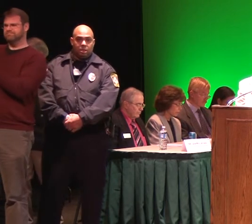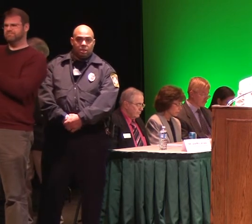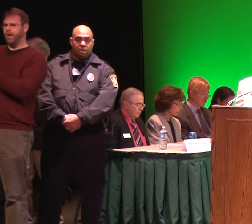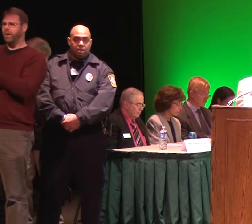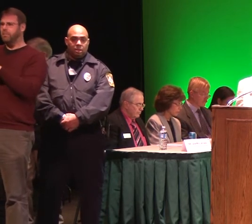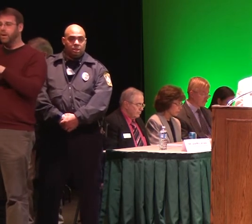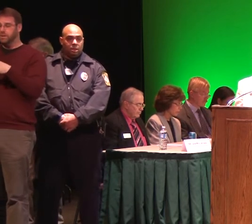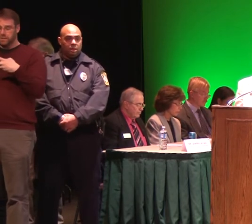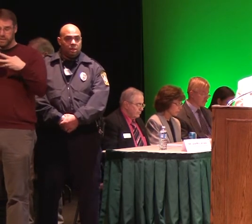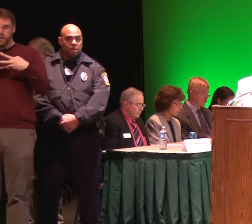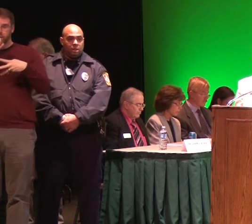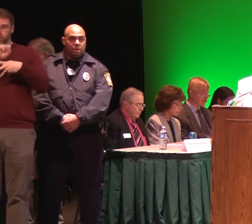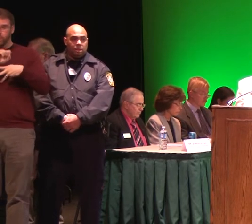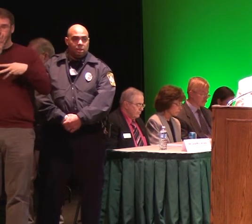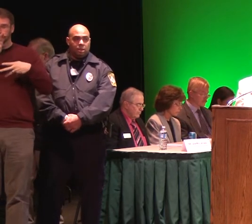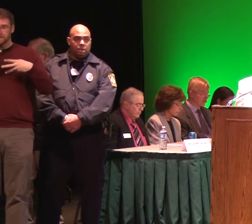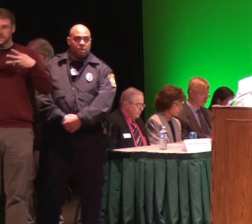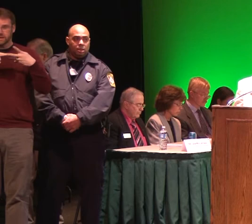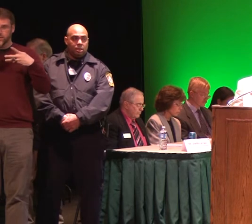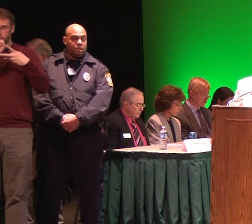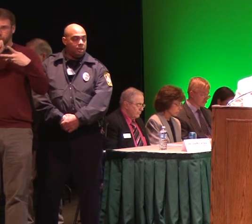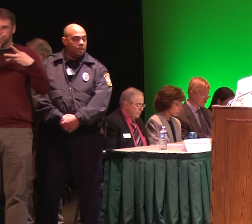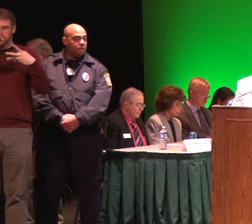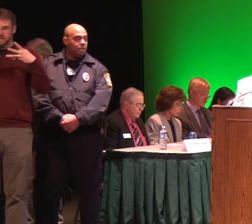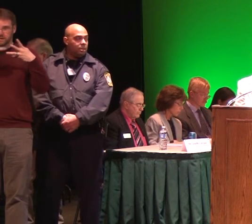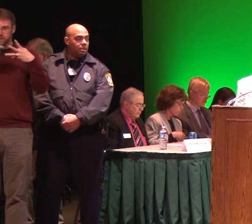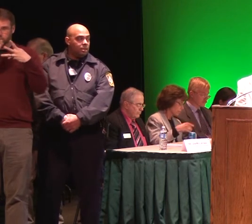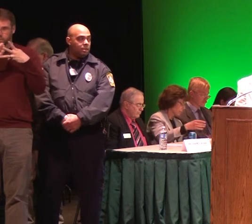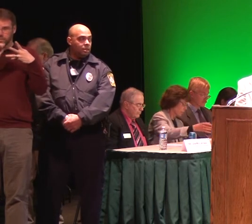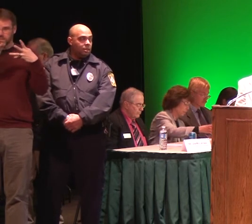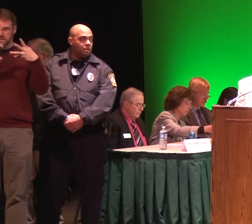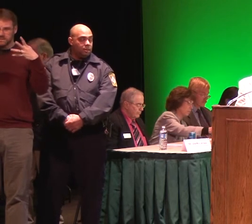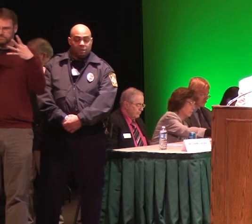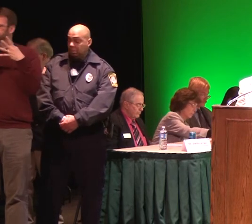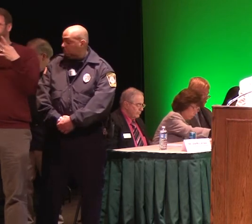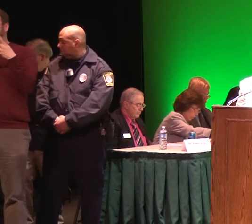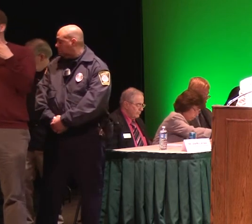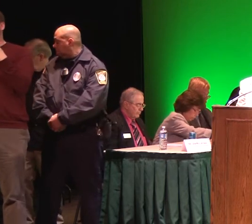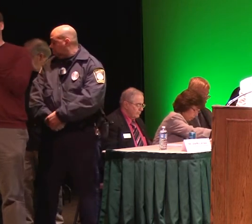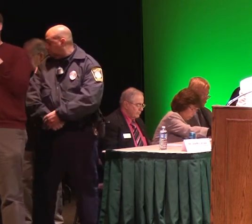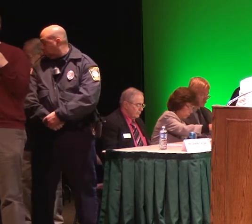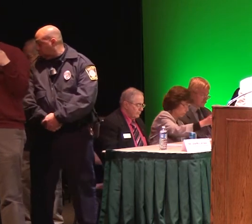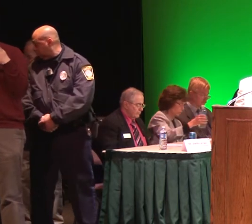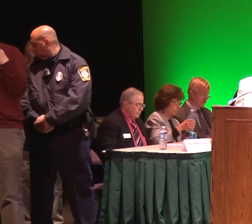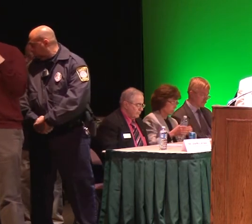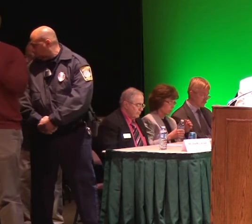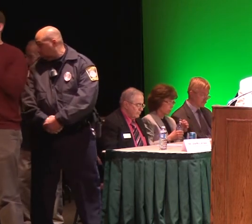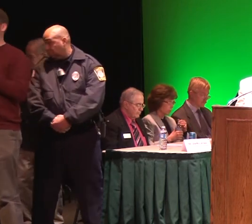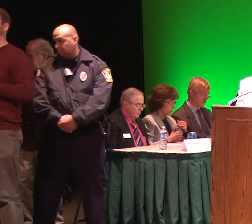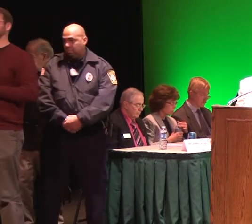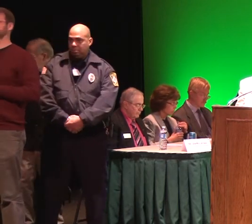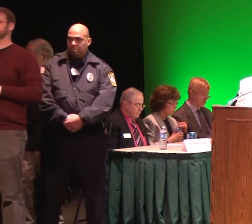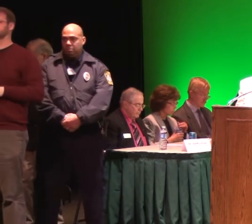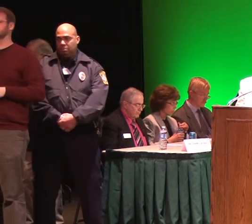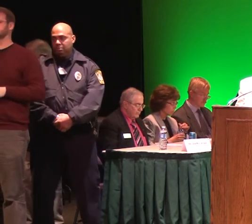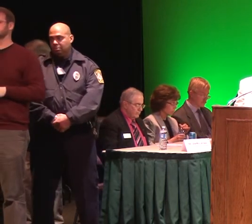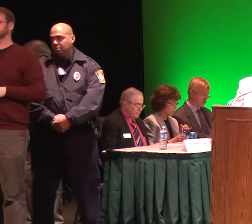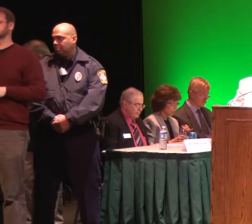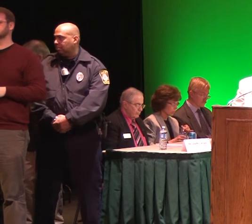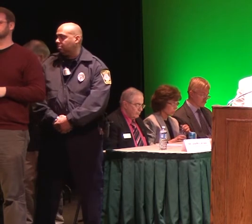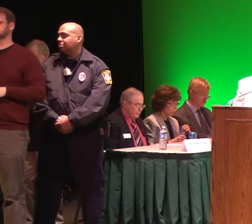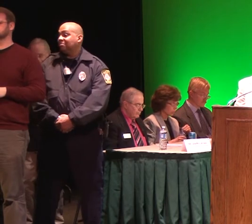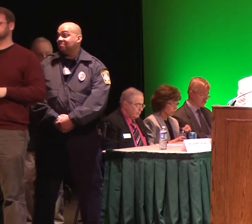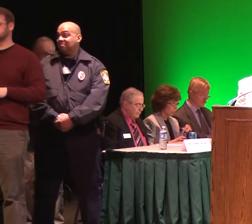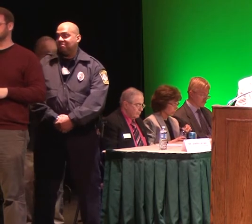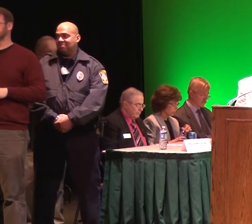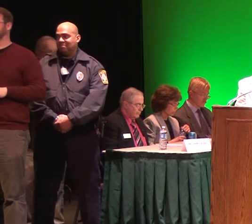BCC. It's called the Stephen J. Gould Memorial Award for